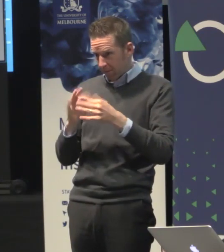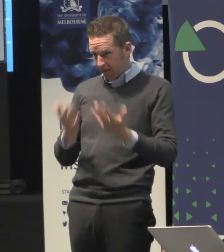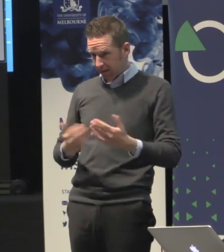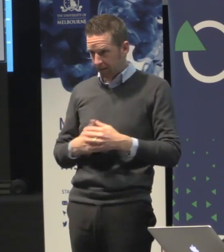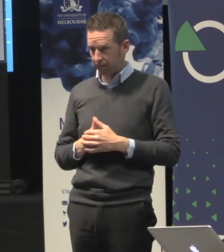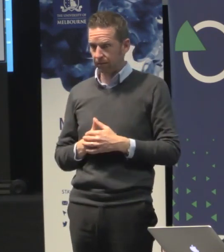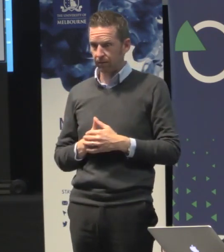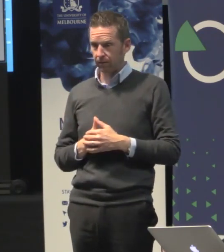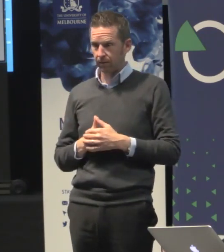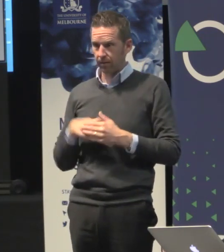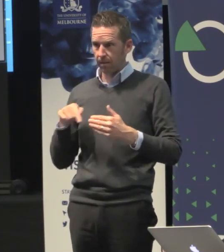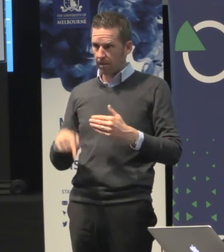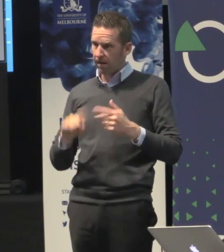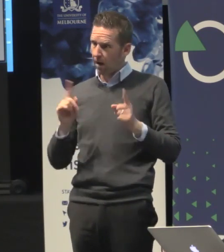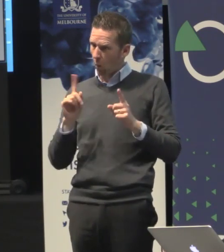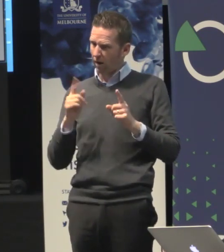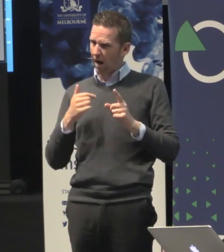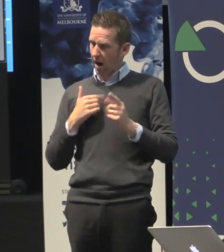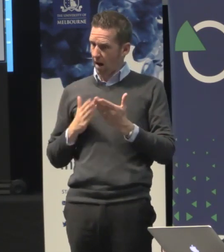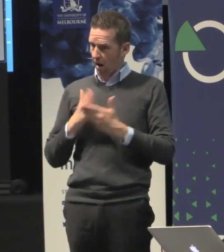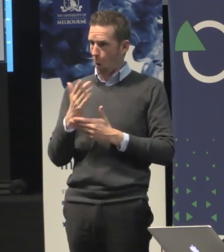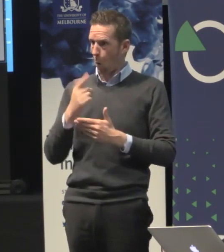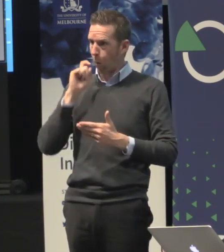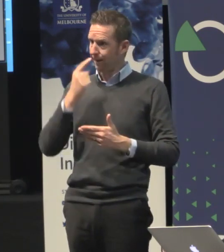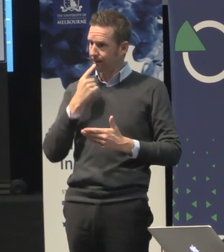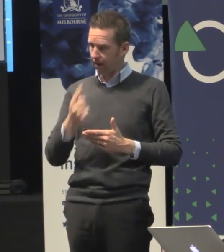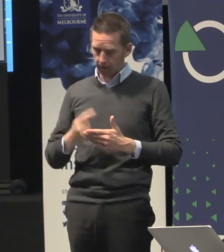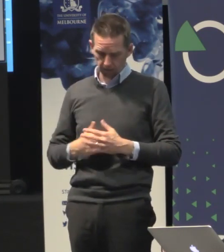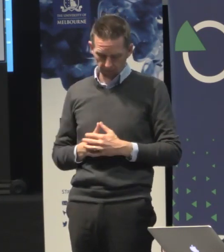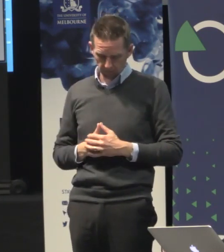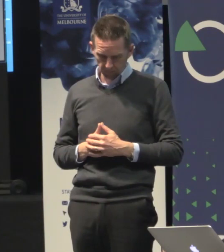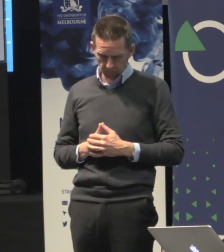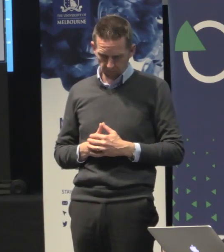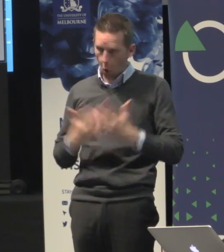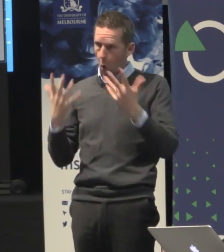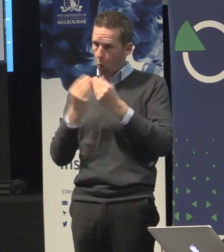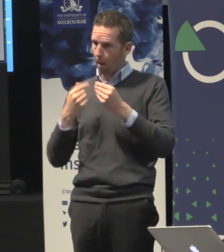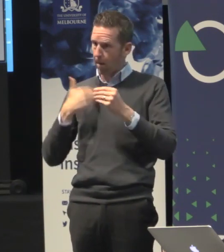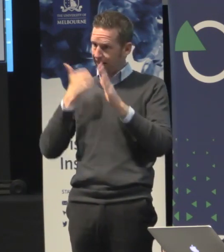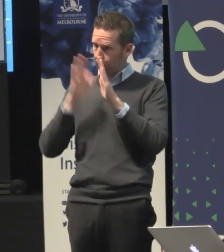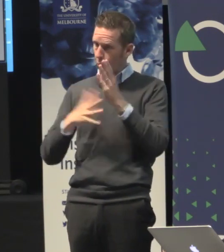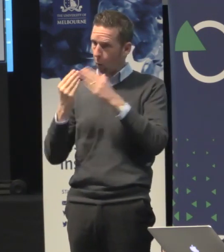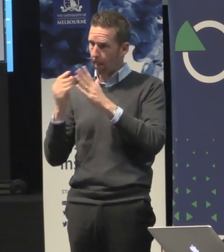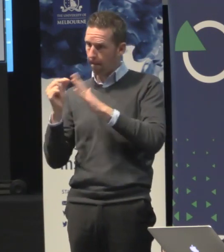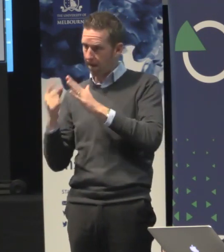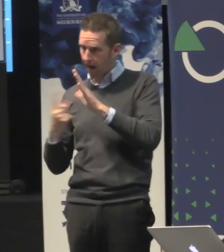tense. And I've learned to avoid an argument with a PA just